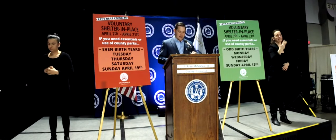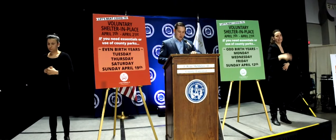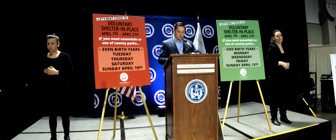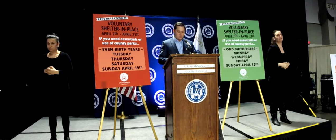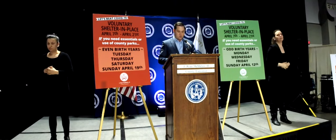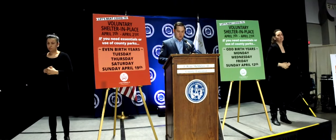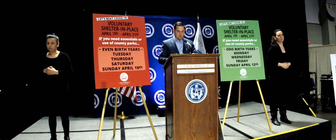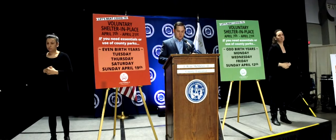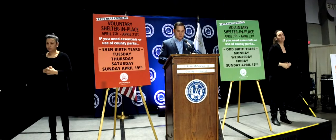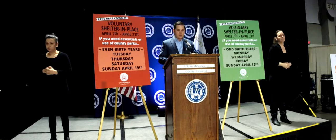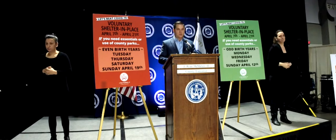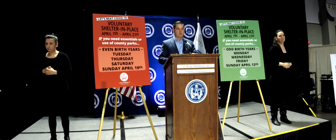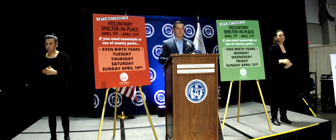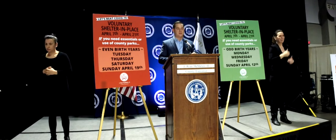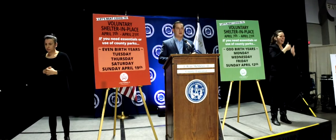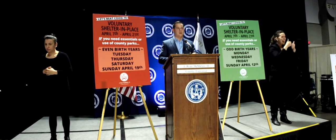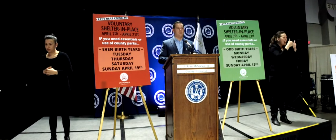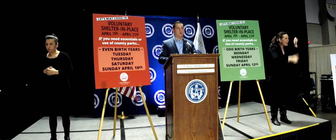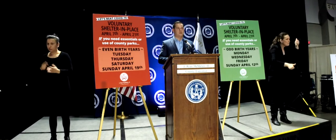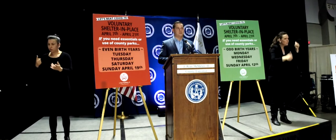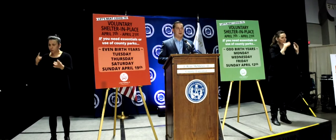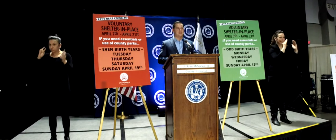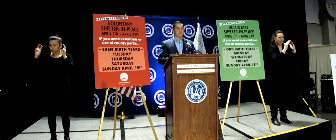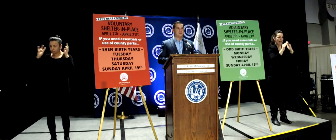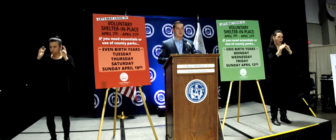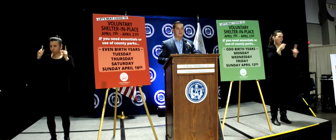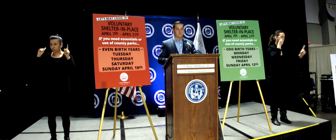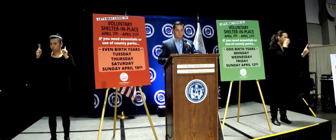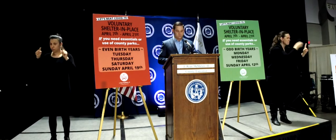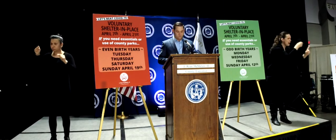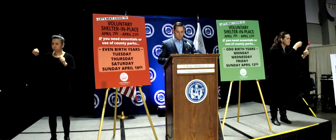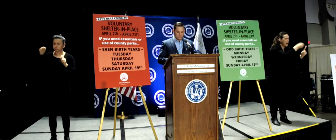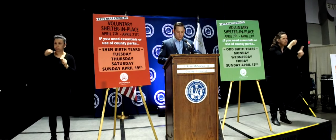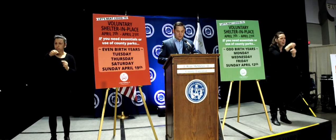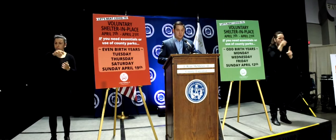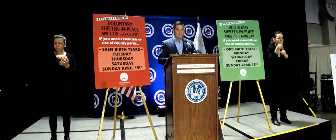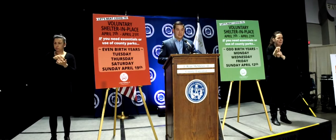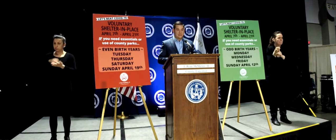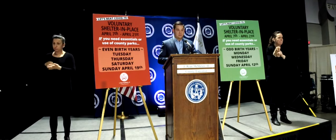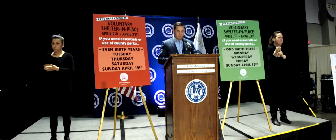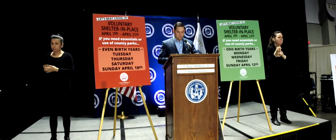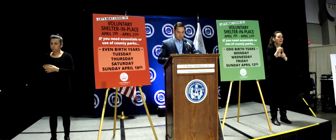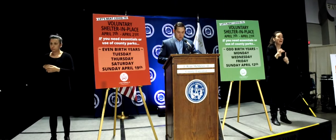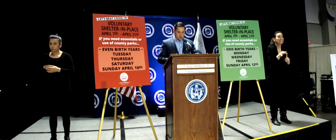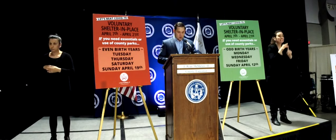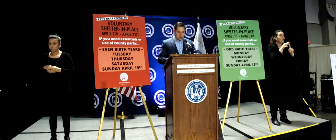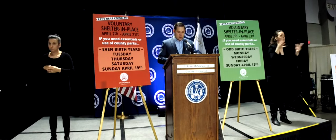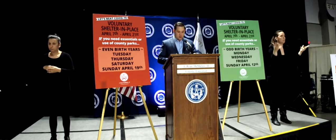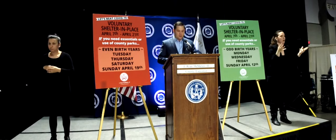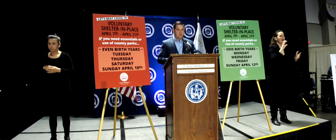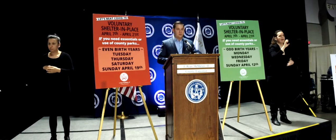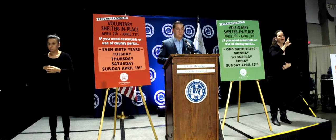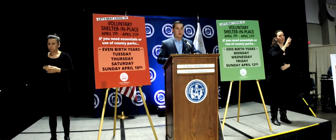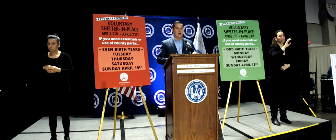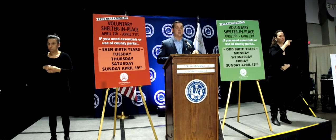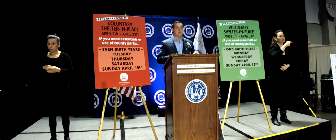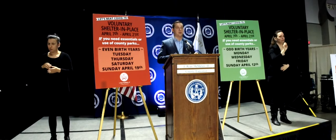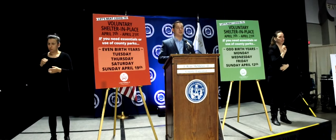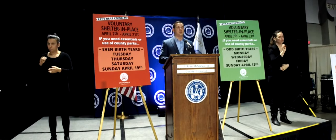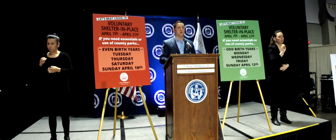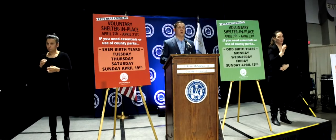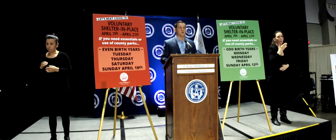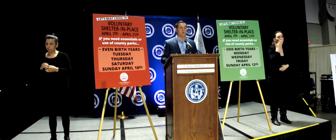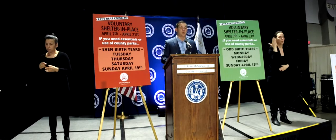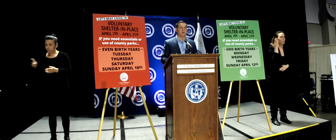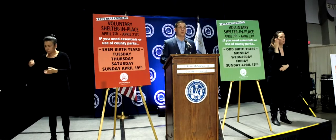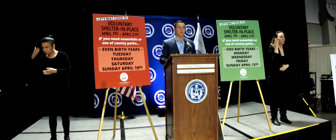Every town, with the exception of the town of Elbridge, has a positive case that's been tested. And the Onondaga